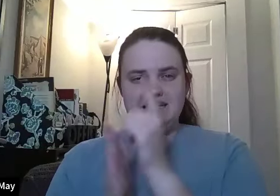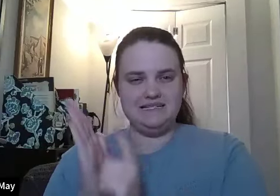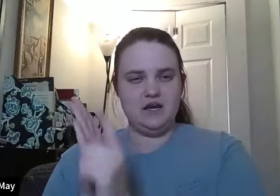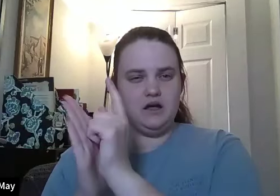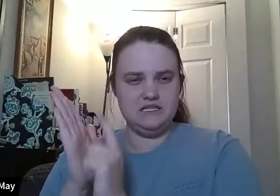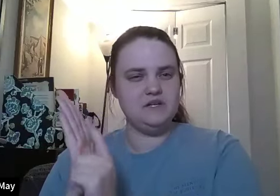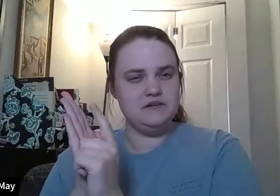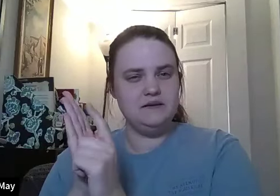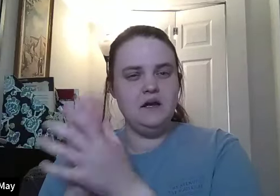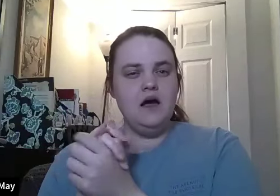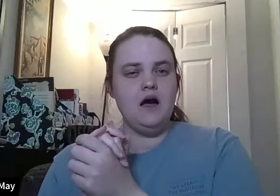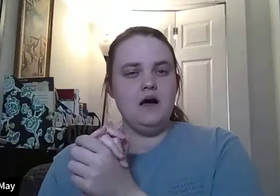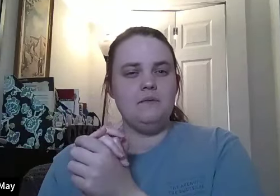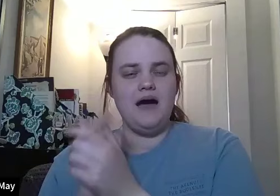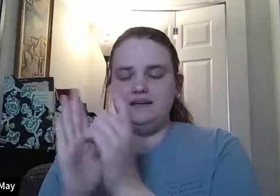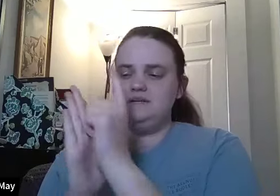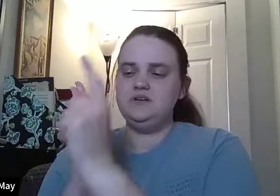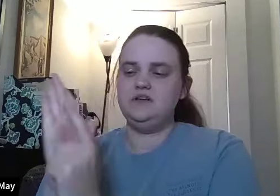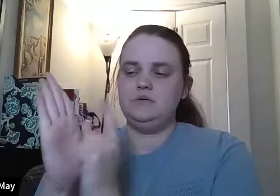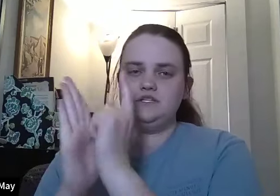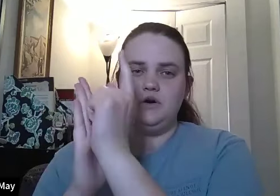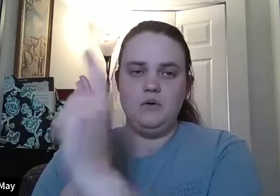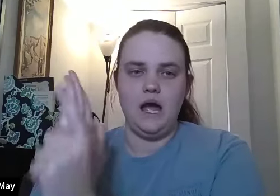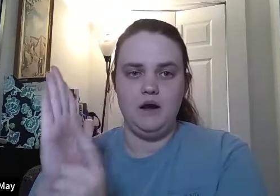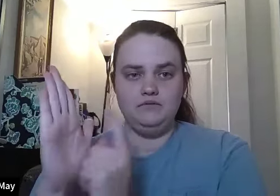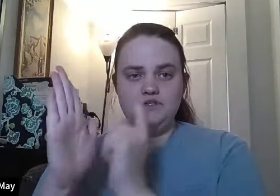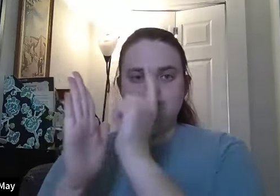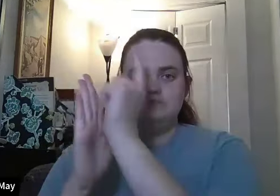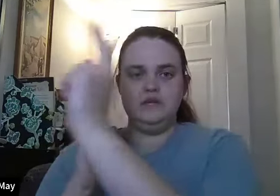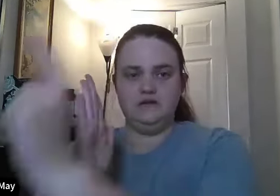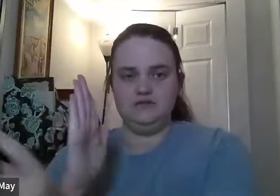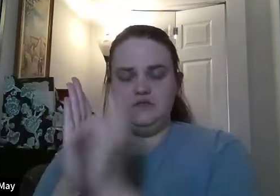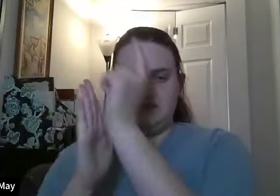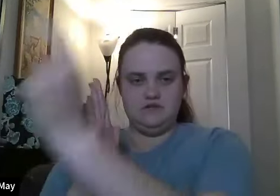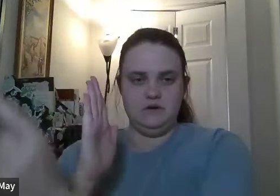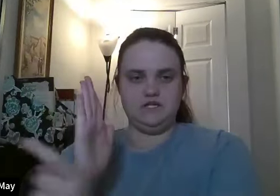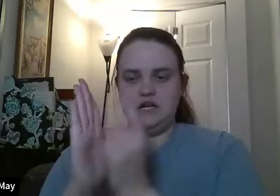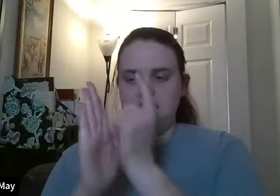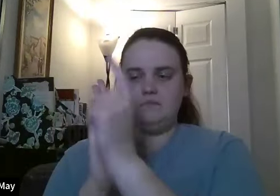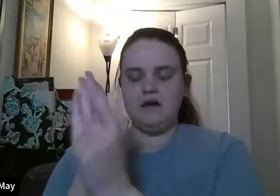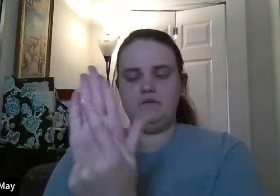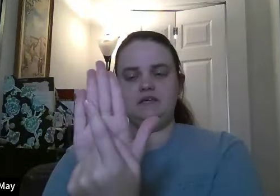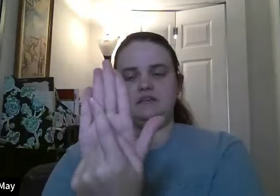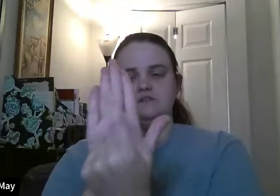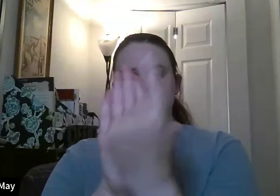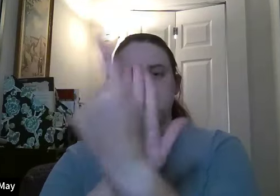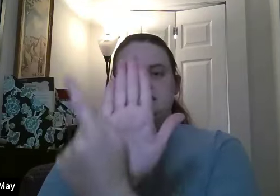it's the concept of it. I typically always go out like this direction. I think my way is I visually see it